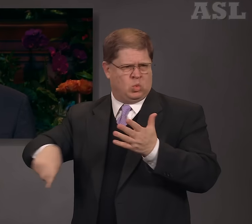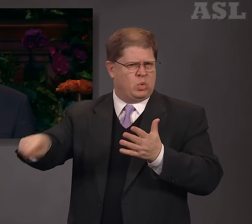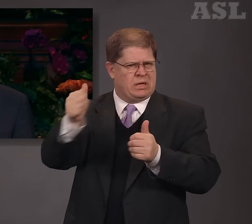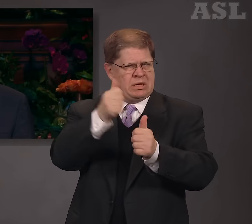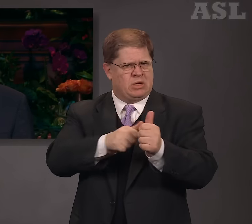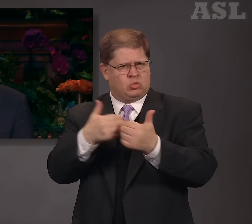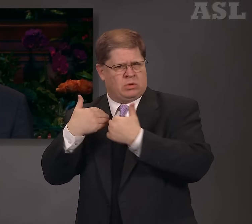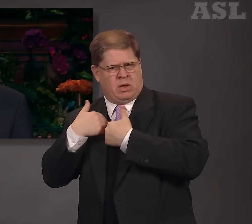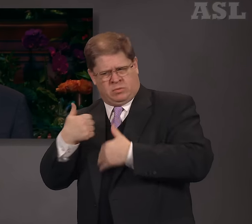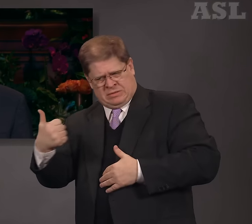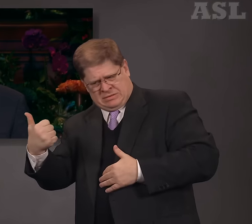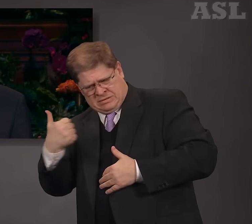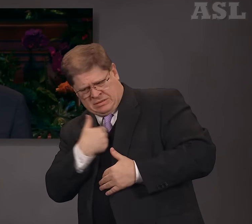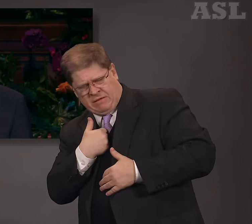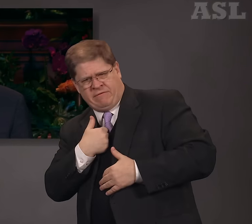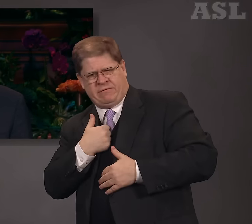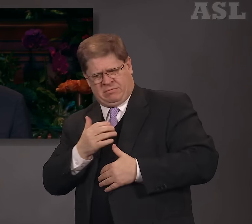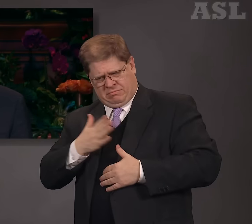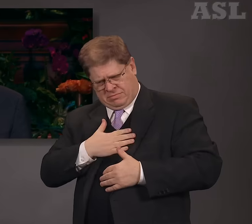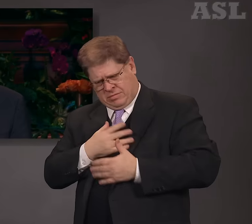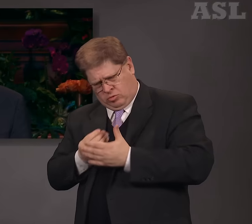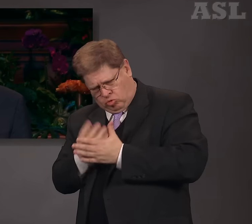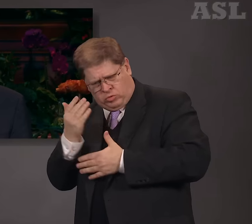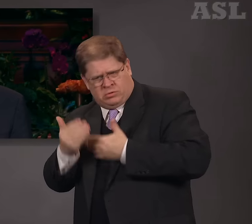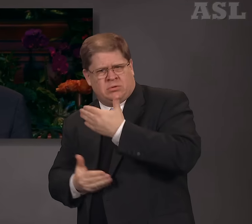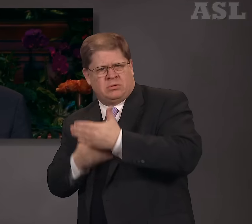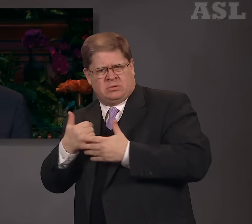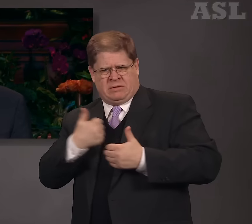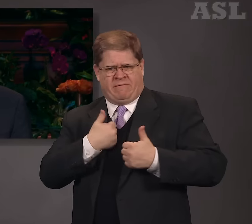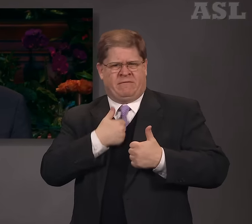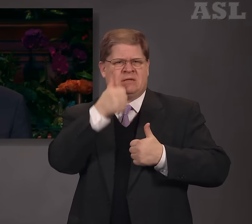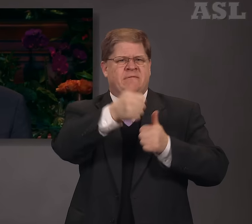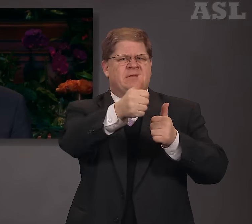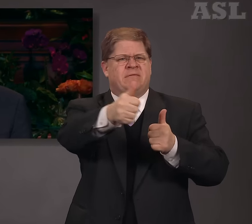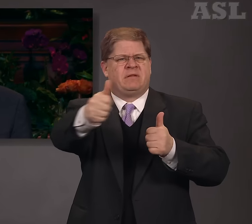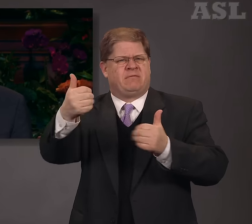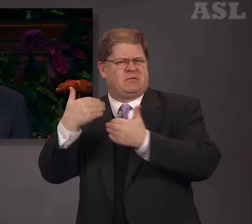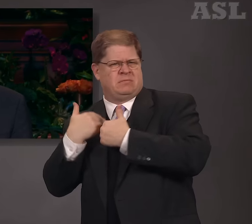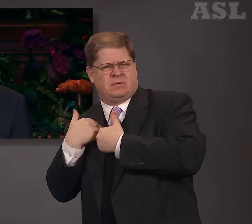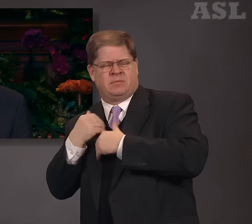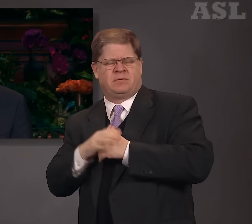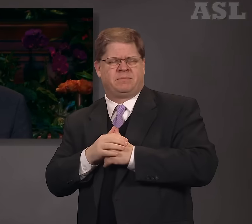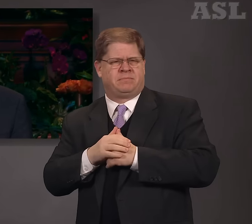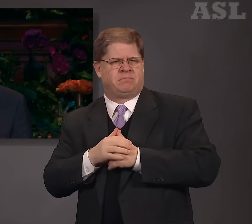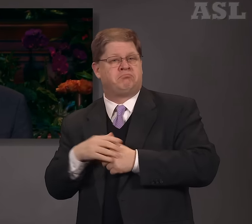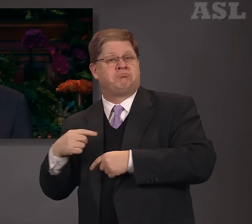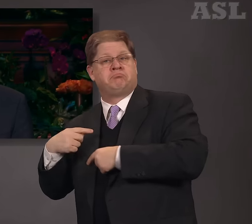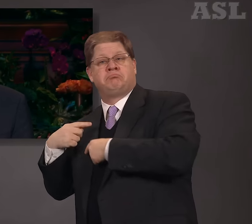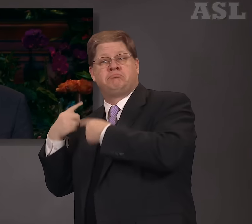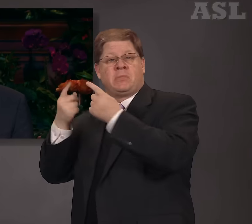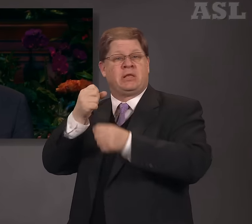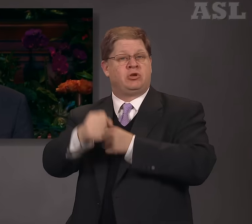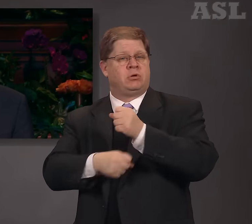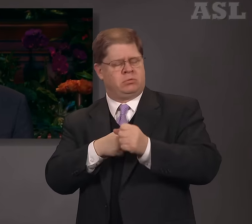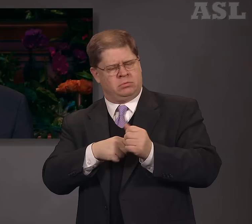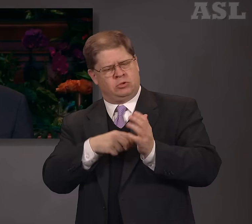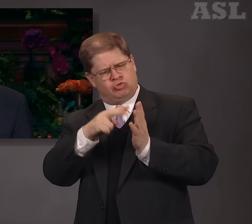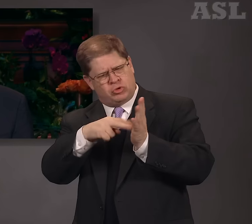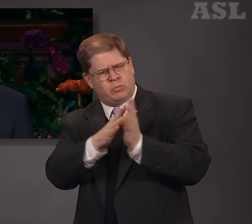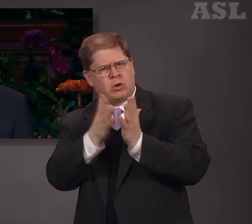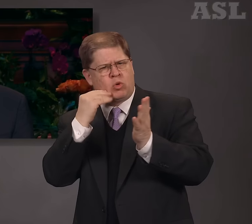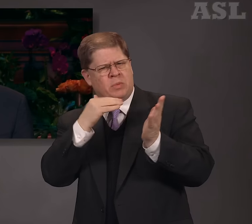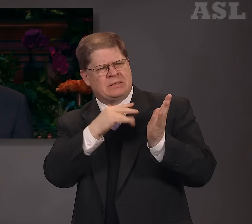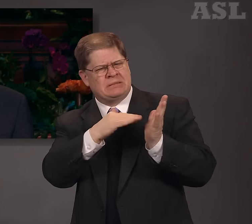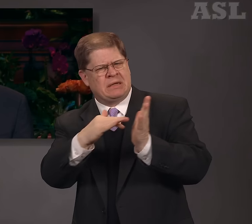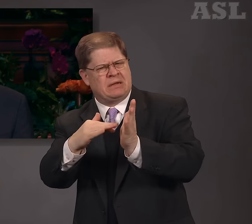M. Nelson has taught, we are each responsible for our individual spiritual growth. Studying the Book of Mormon,